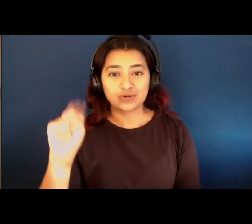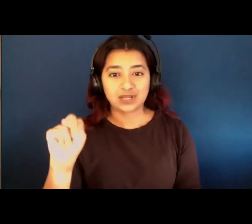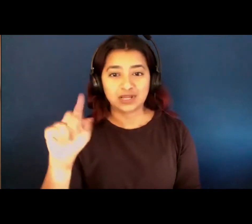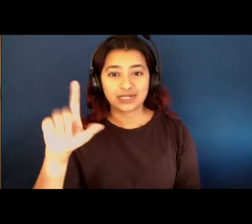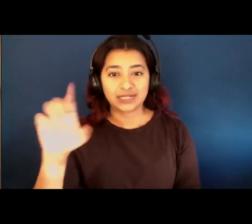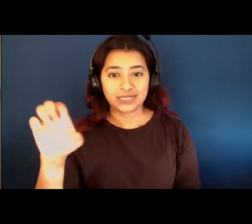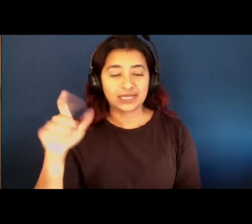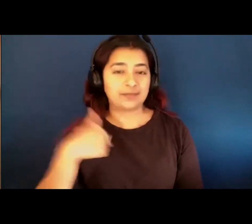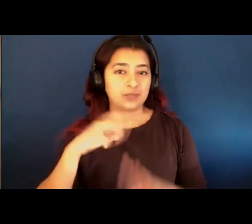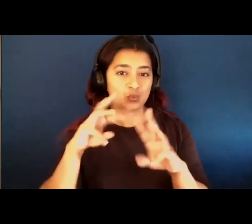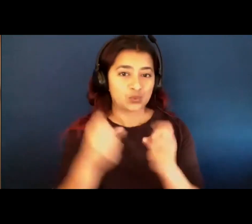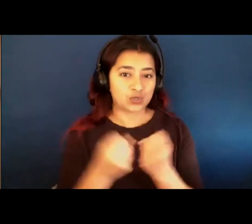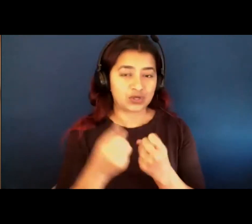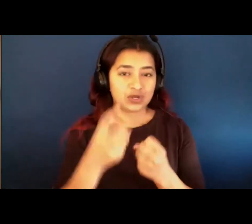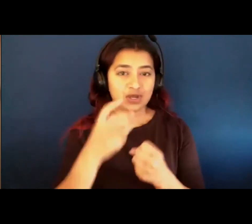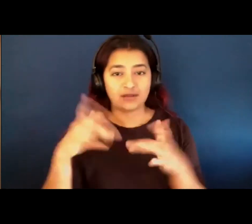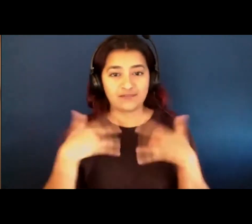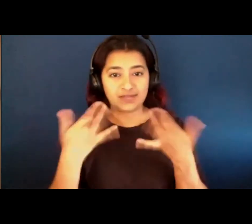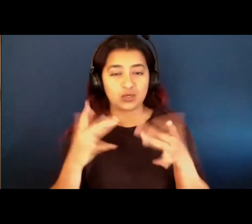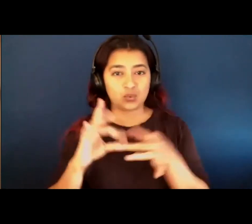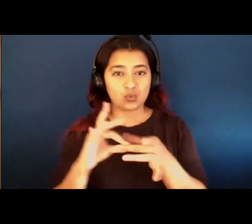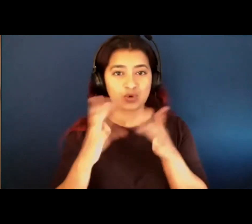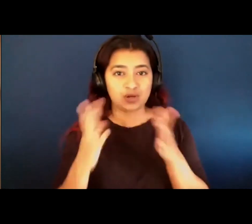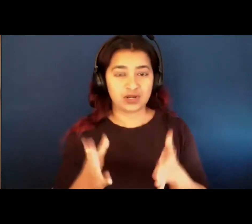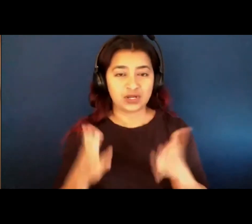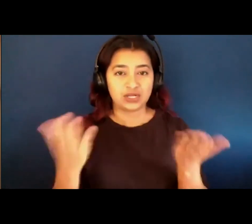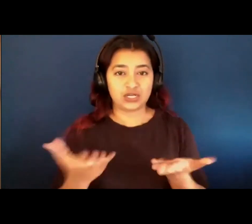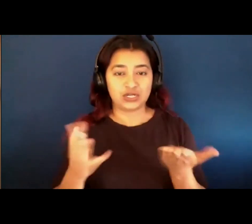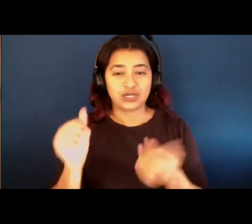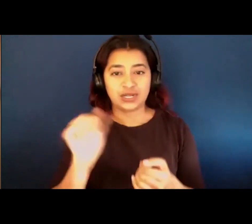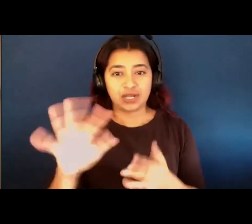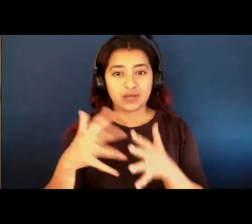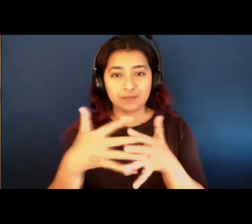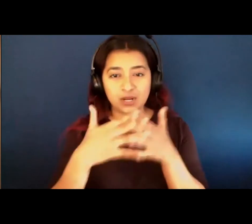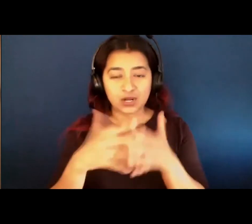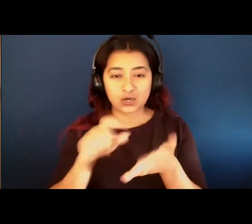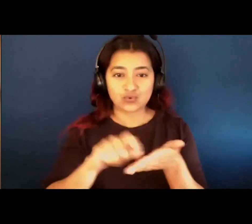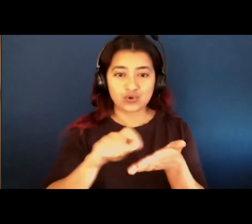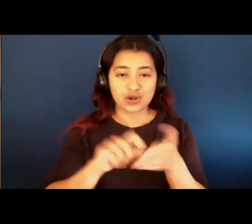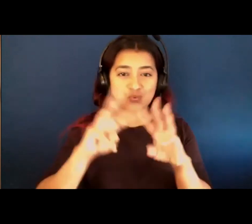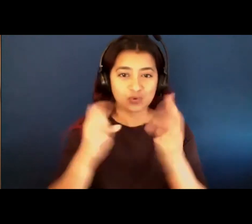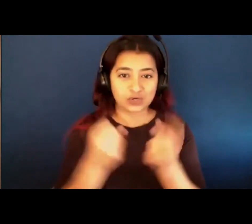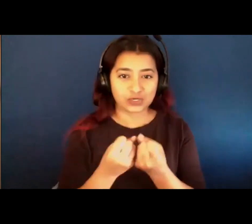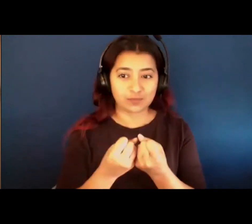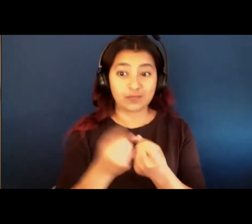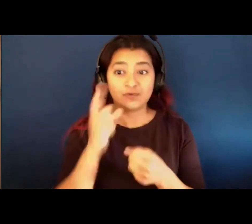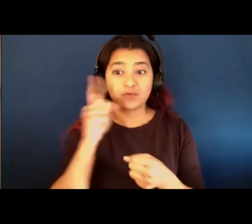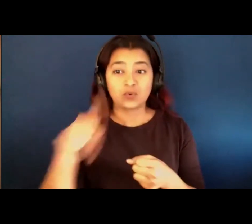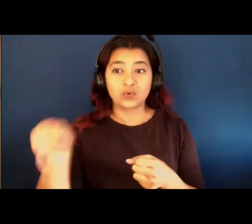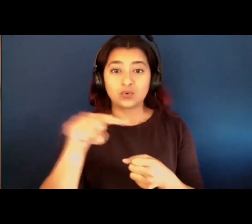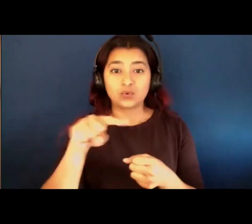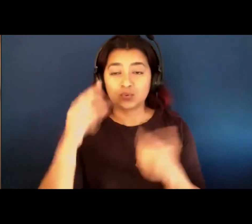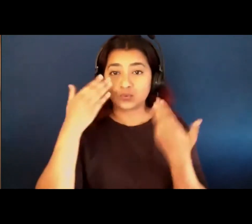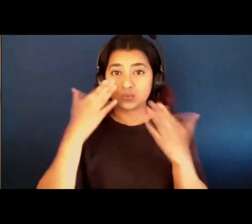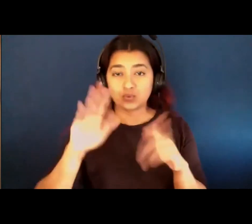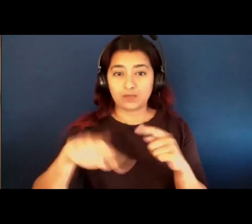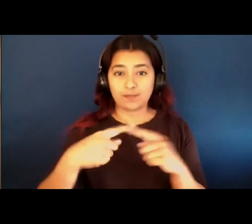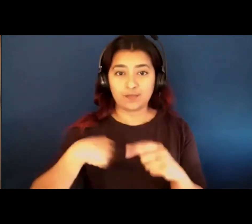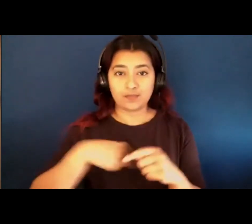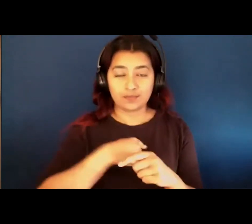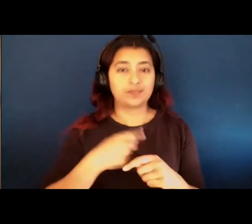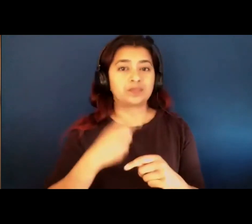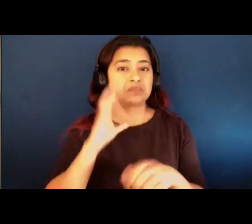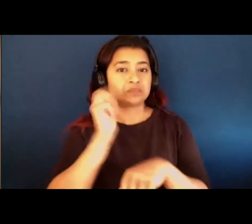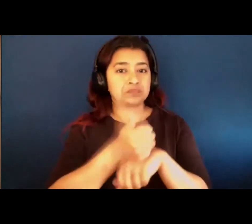workshops and events coordinator here at the Asian American Writers Workshop. And for those of you who don't know about us, we were founded